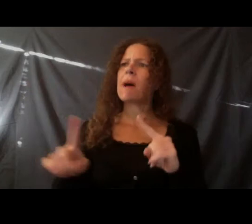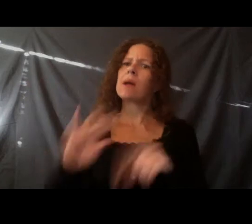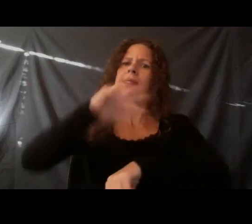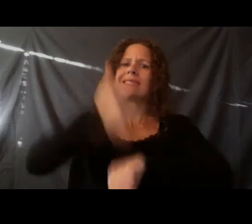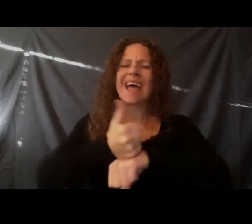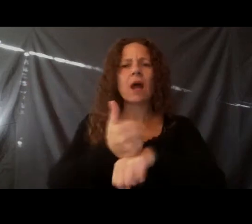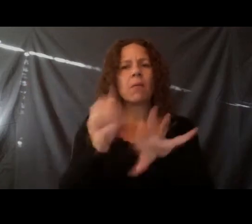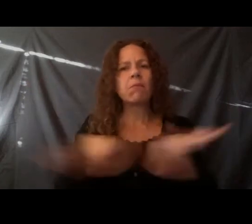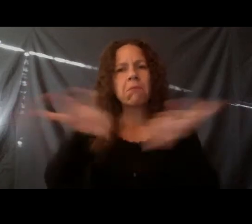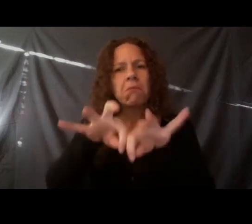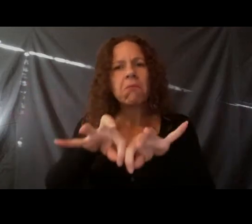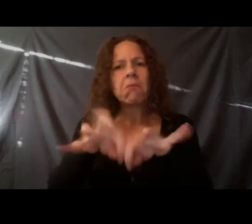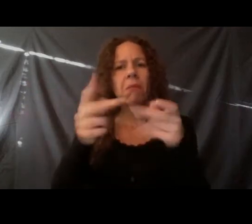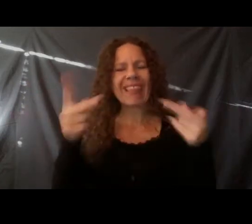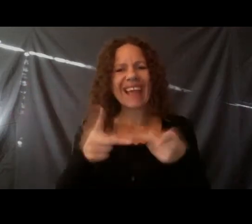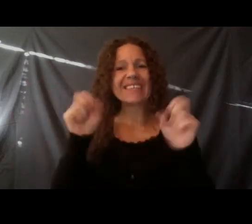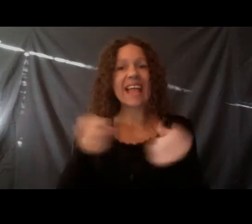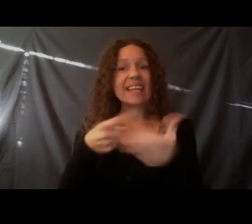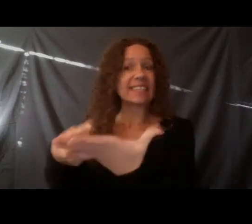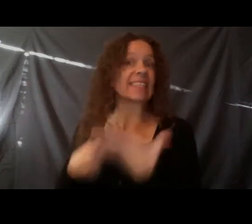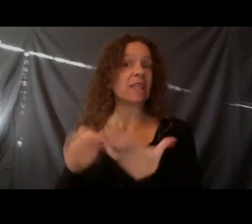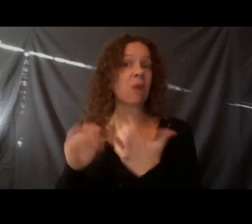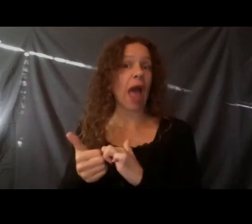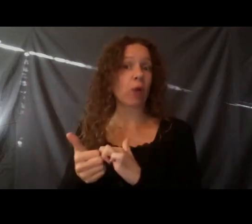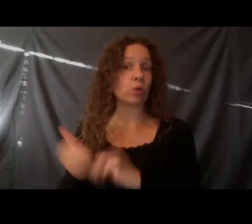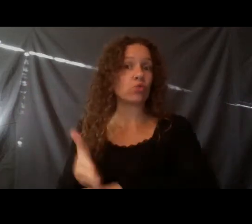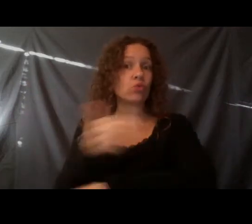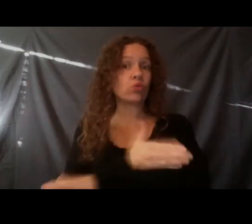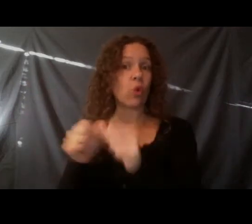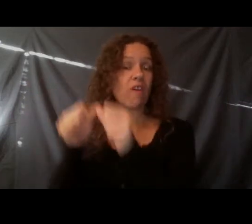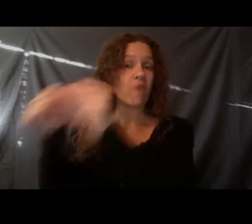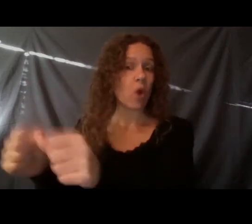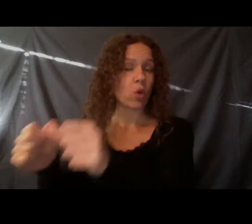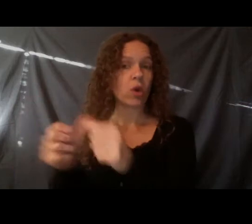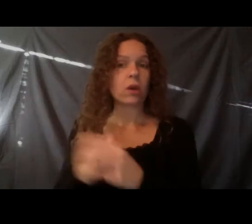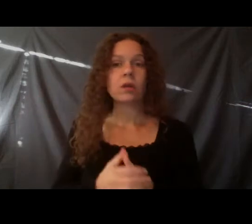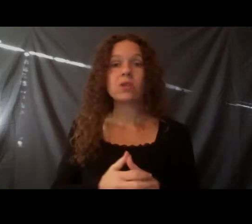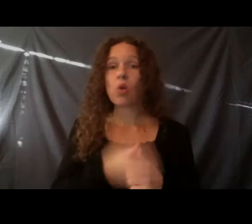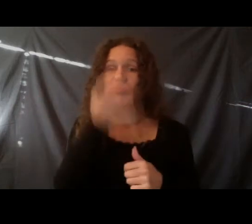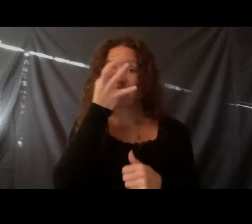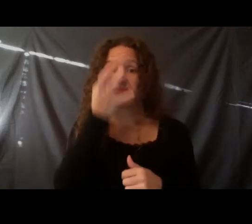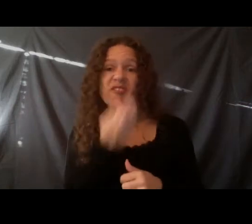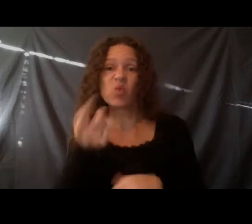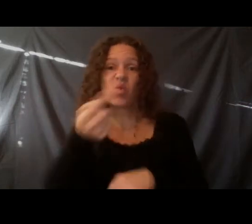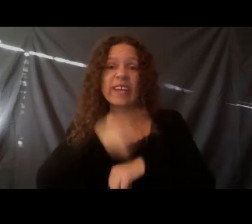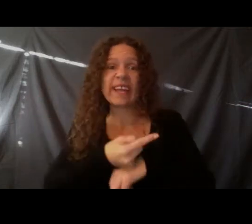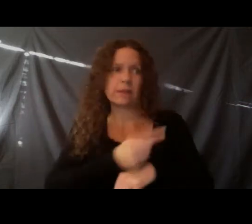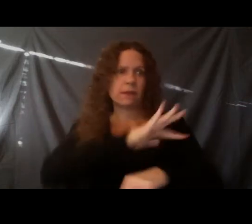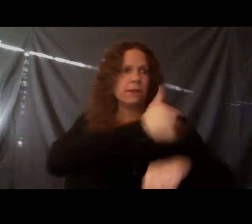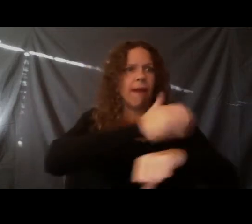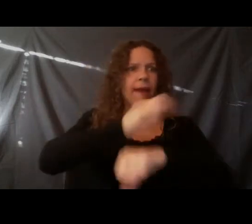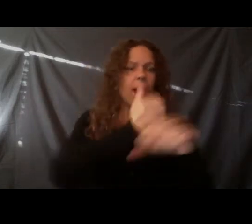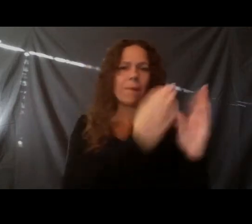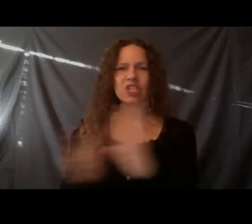how we go forward. So in the next few days or so forth, we're going to be setting our agenda for the next few months. We have a lot to do,